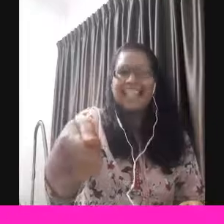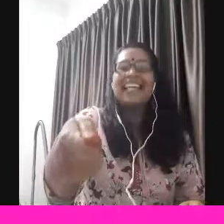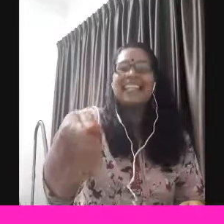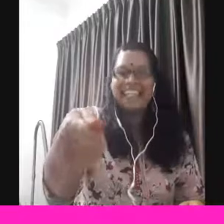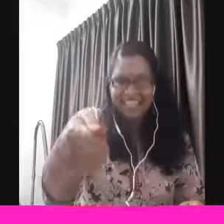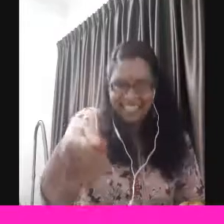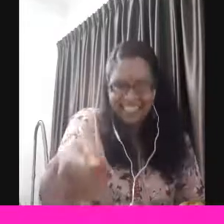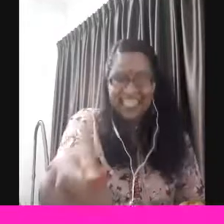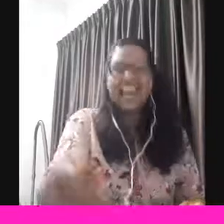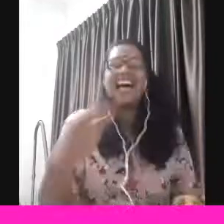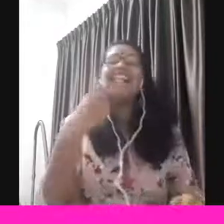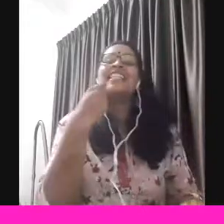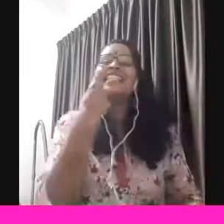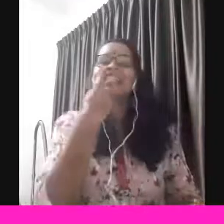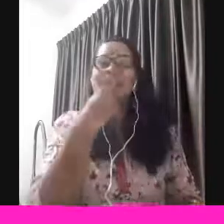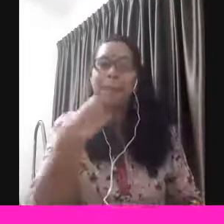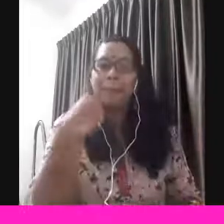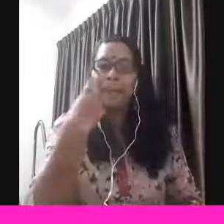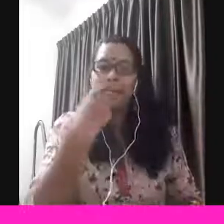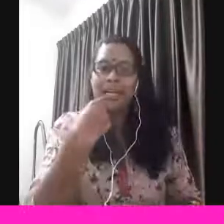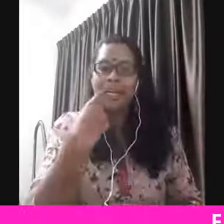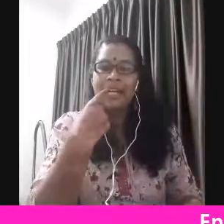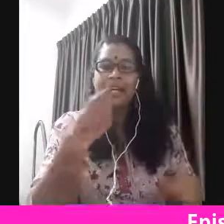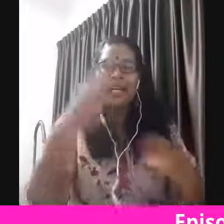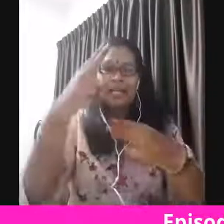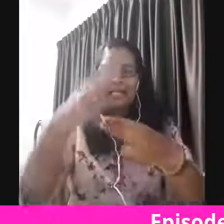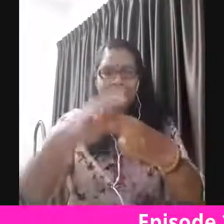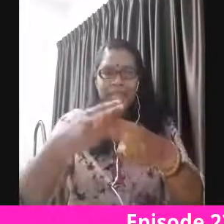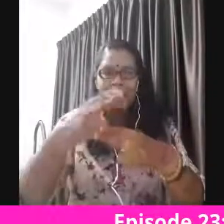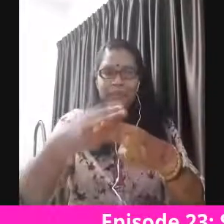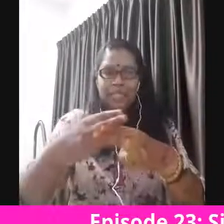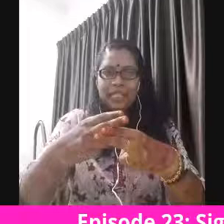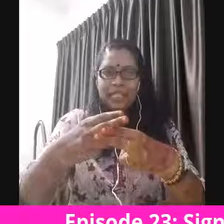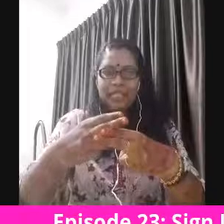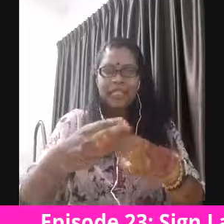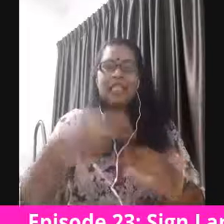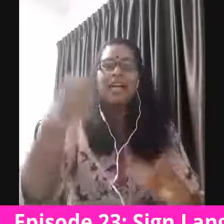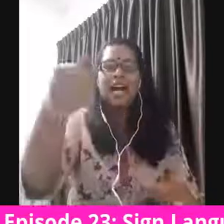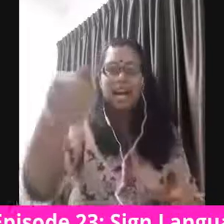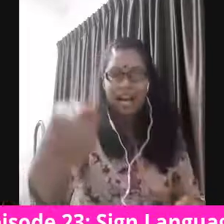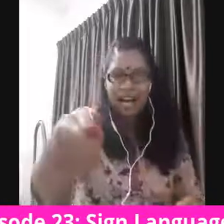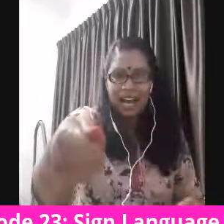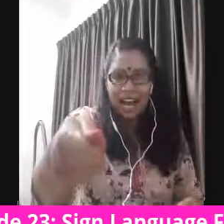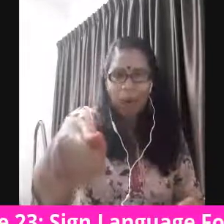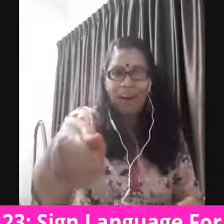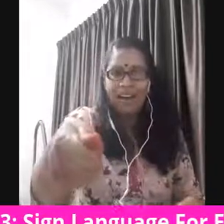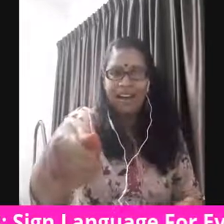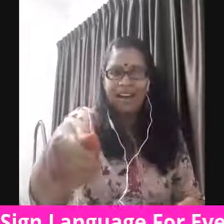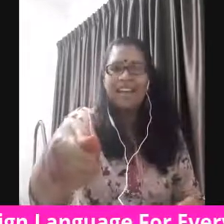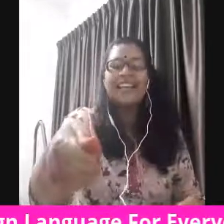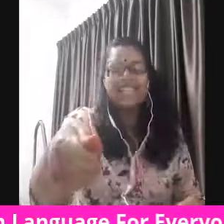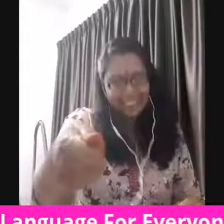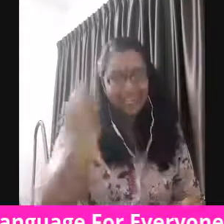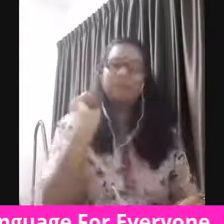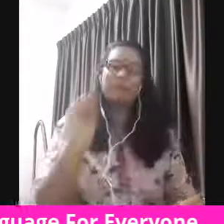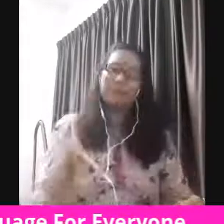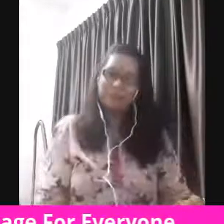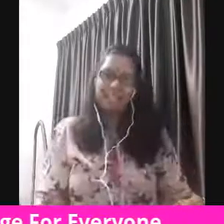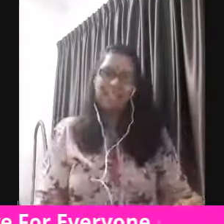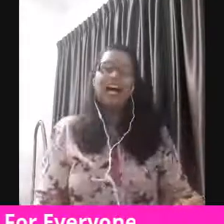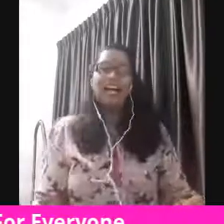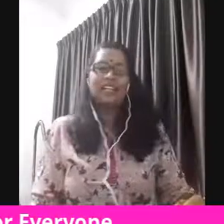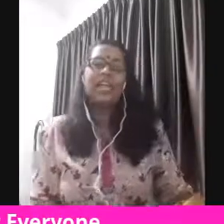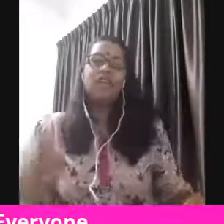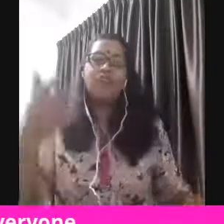Awak. Yes. Siapa? Nama. Awak. Yeah. Oh,